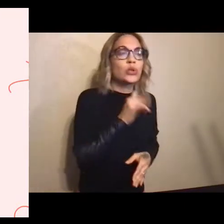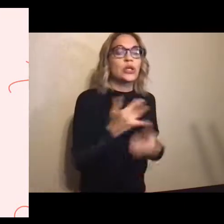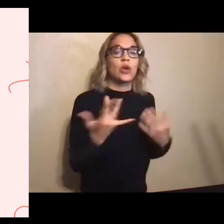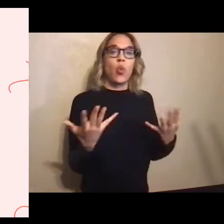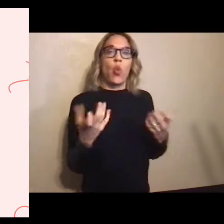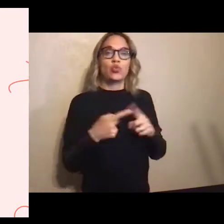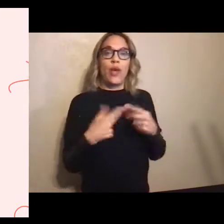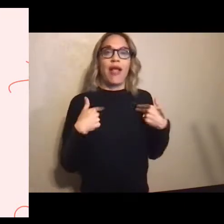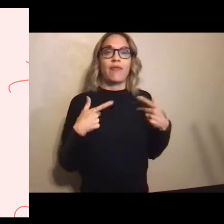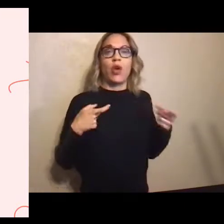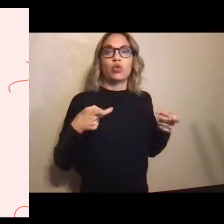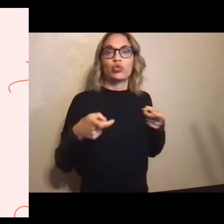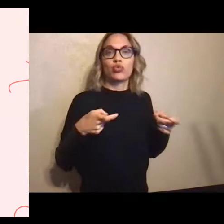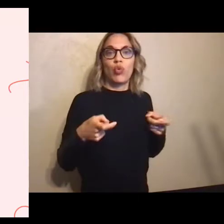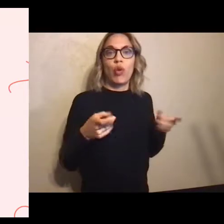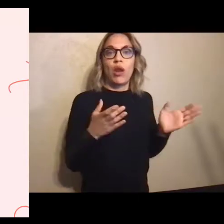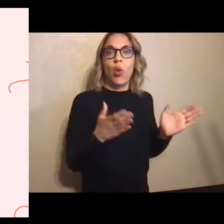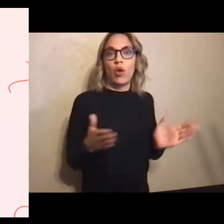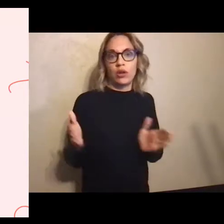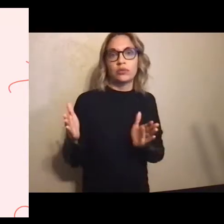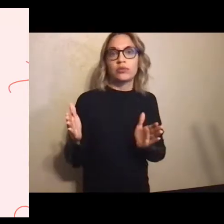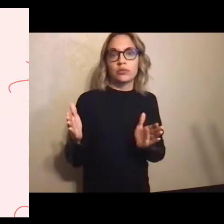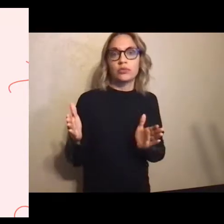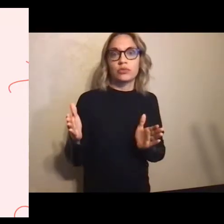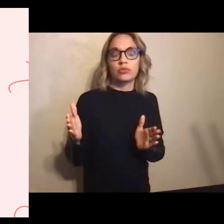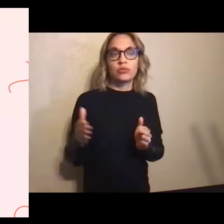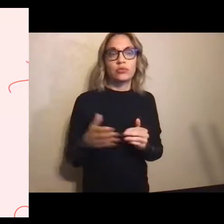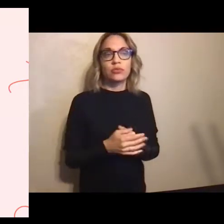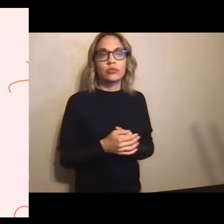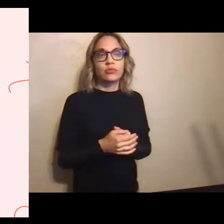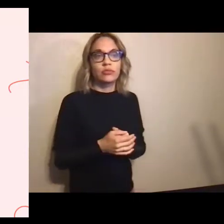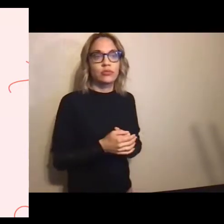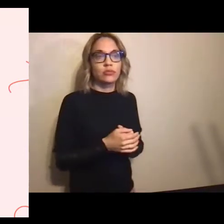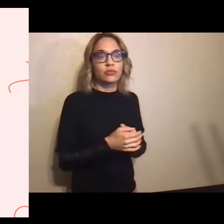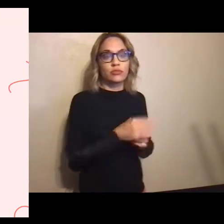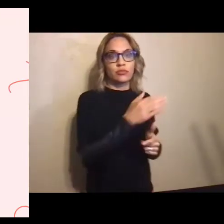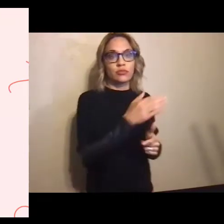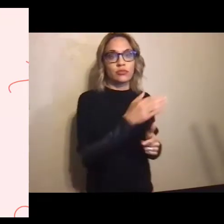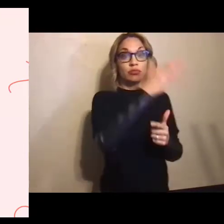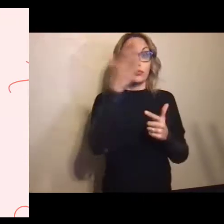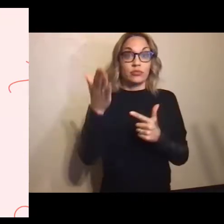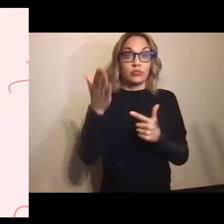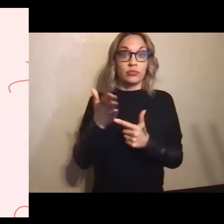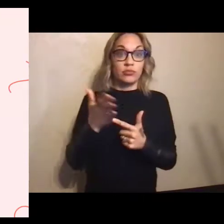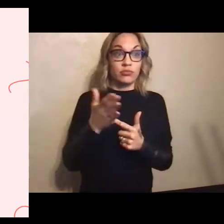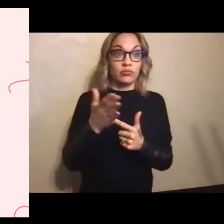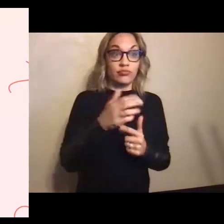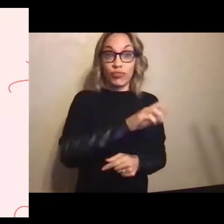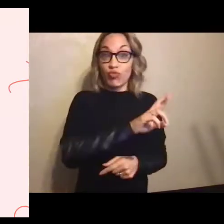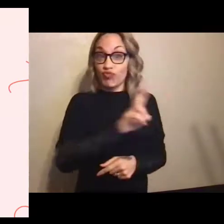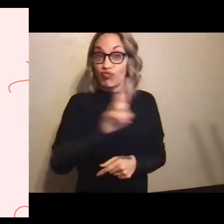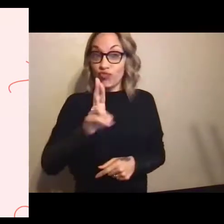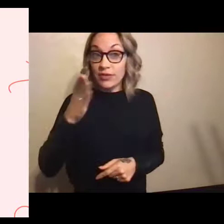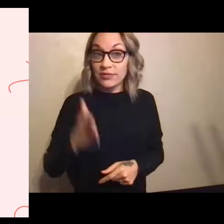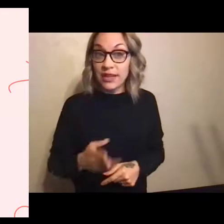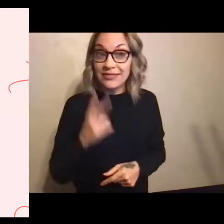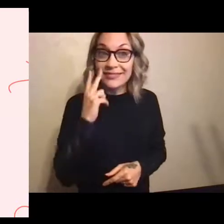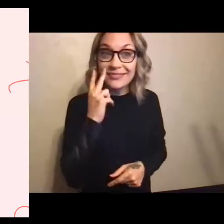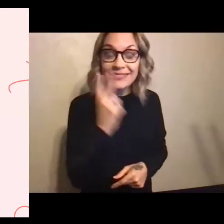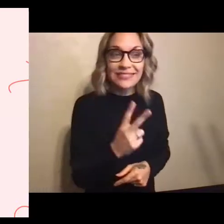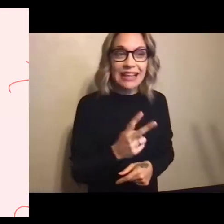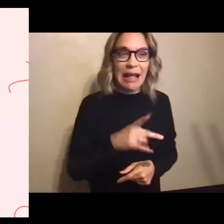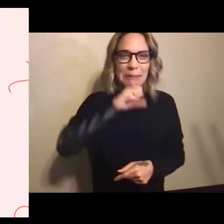And that individual really wants to have control over their organization and their time management.